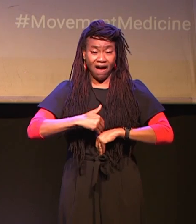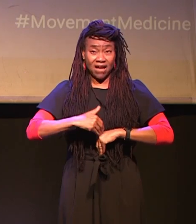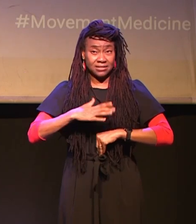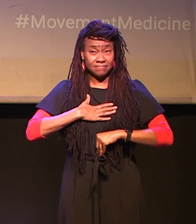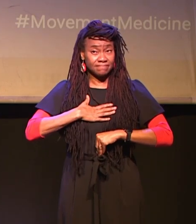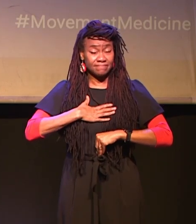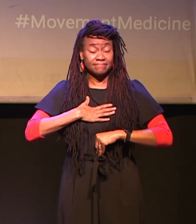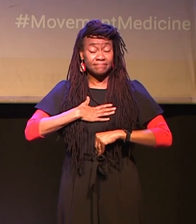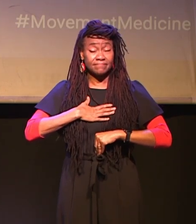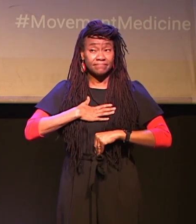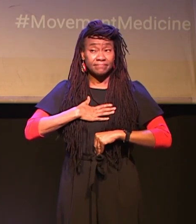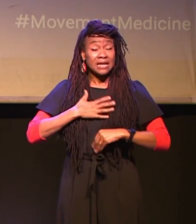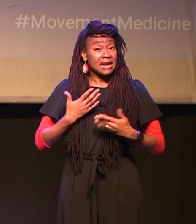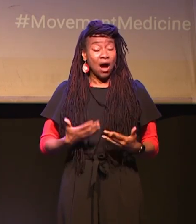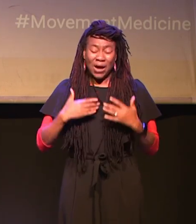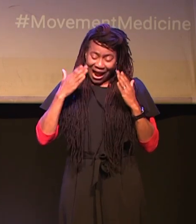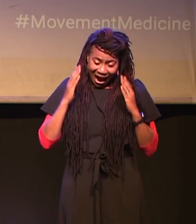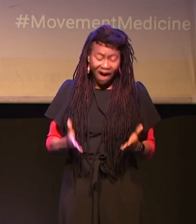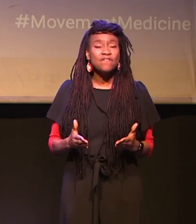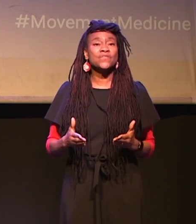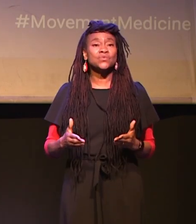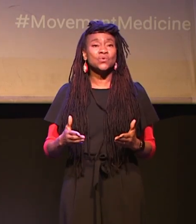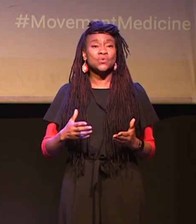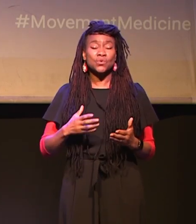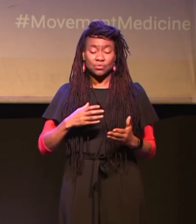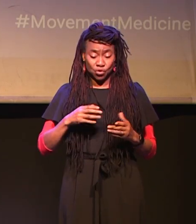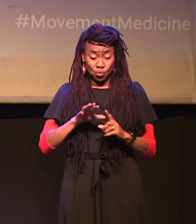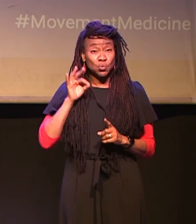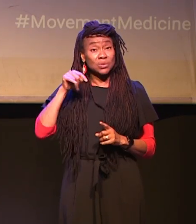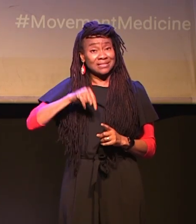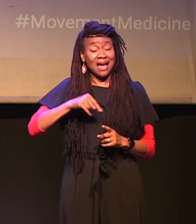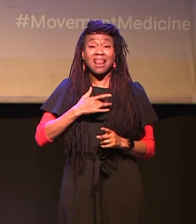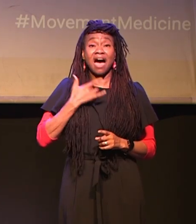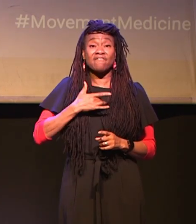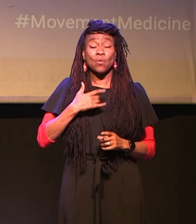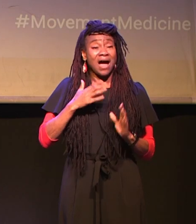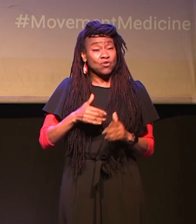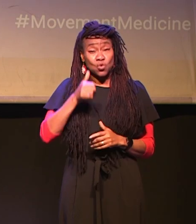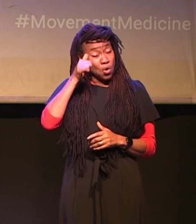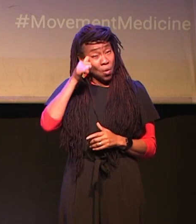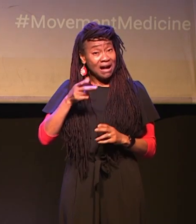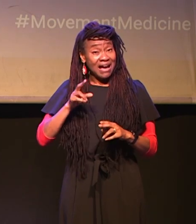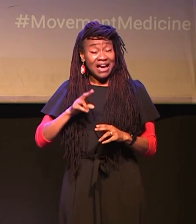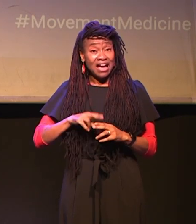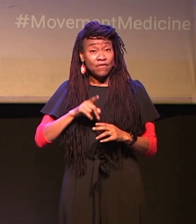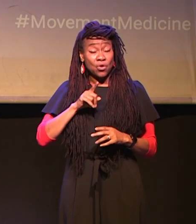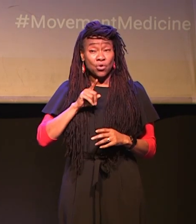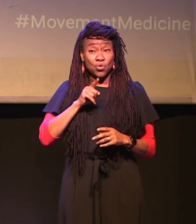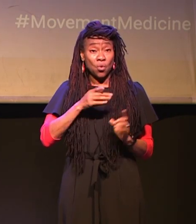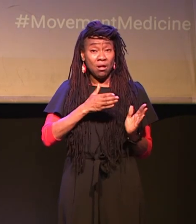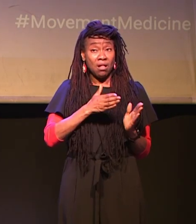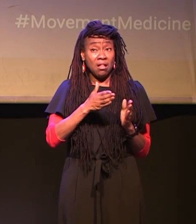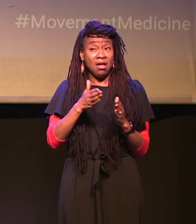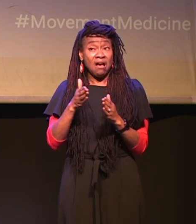And we have to live like that now. We have to know that if you've gotten too far from that, that